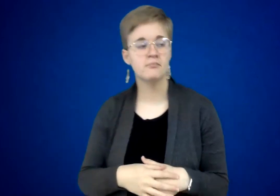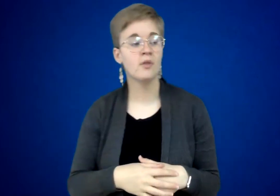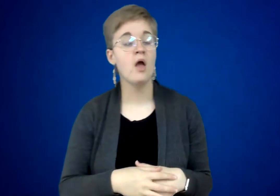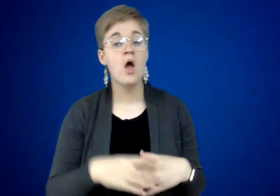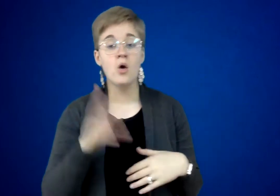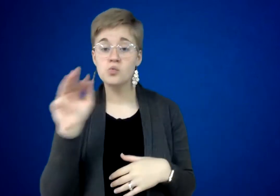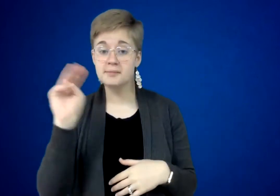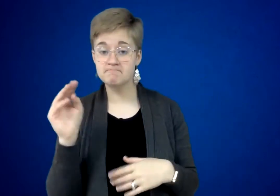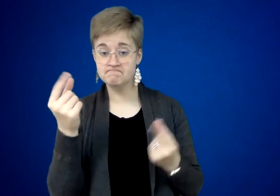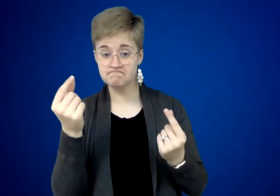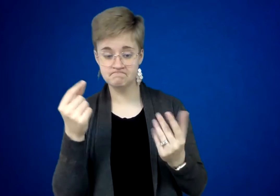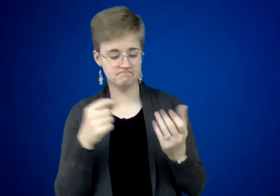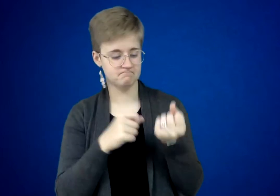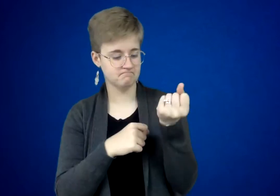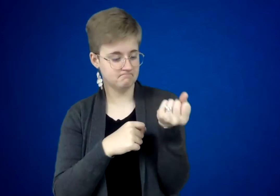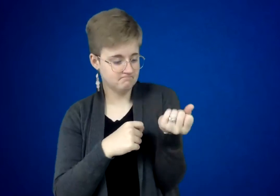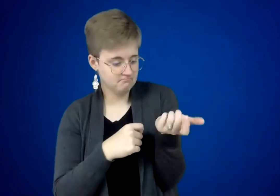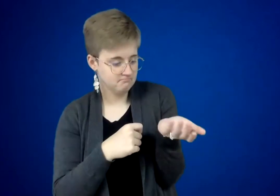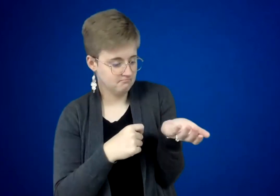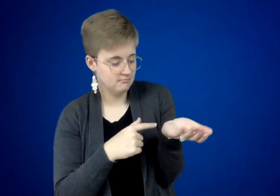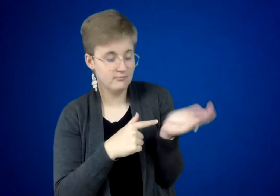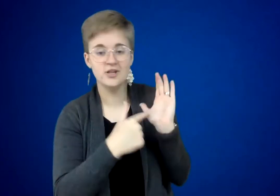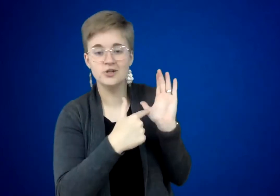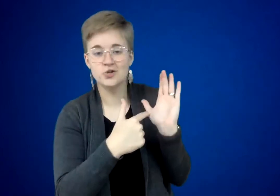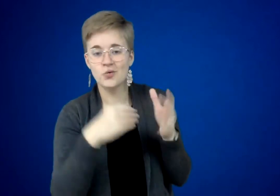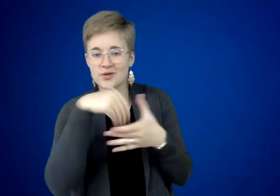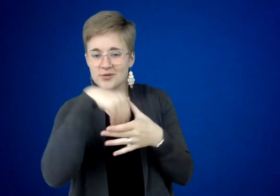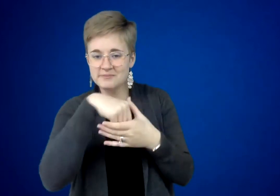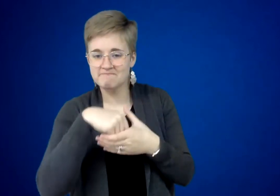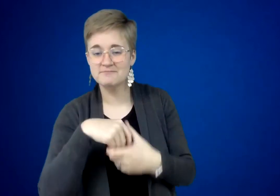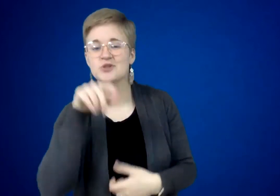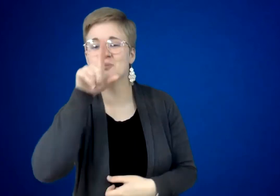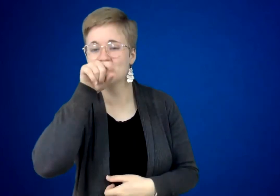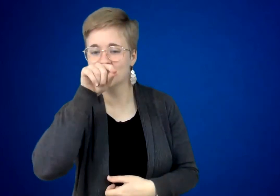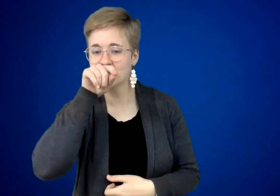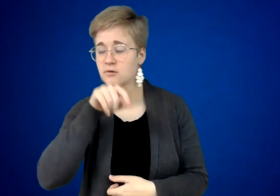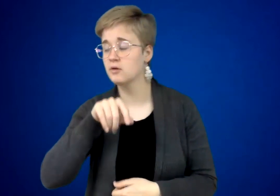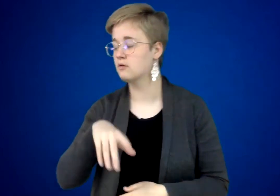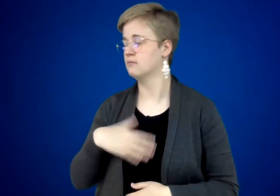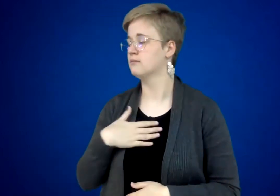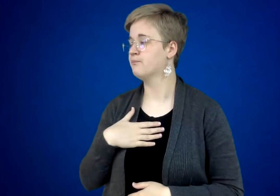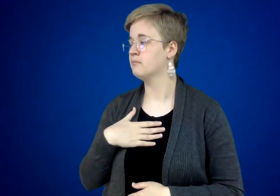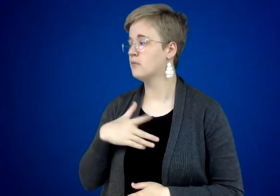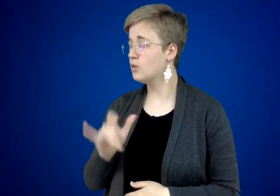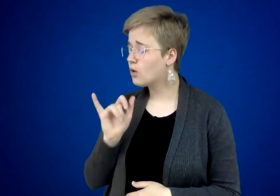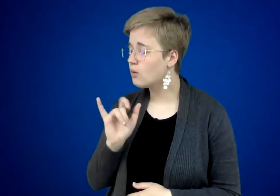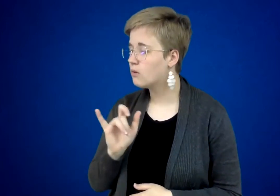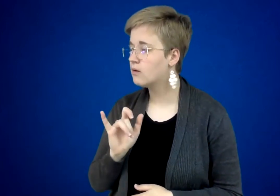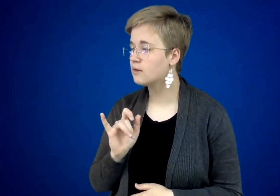showed Sistine the bird. "Oh," said Sistine. And Rob realized then why